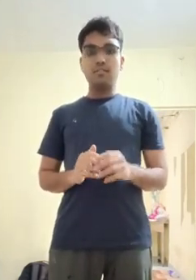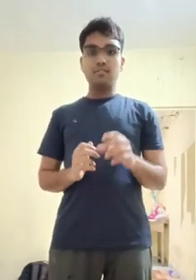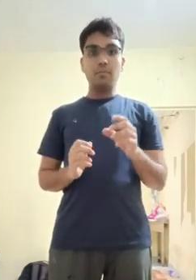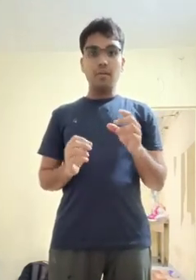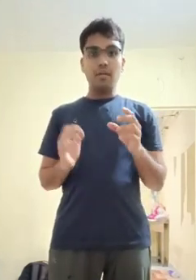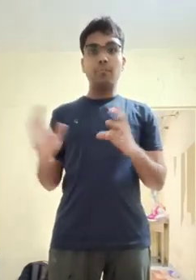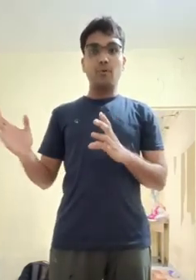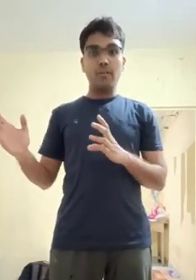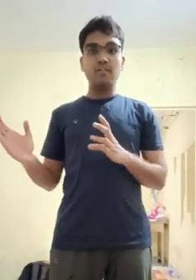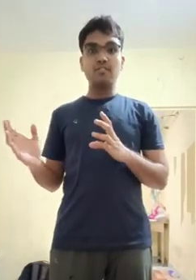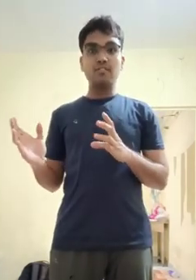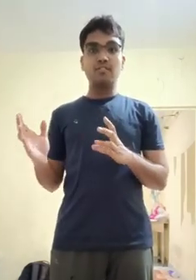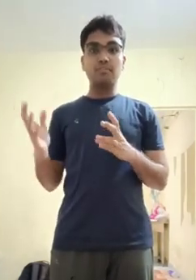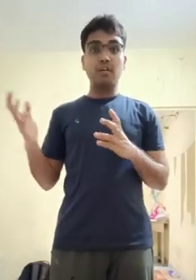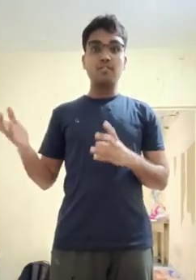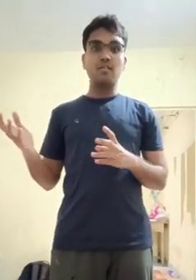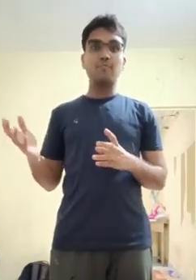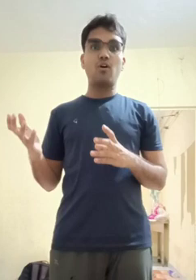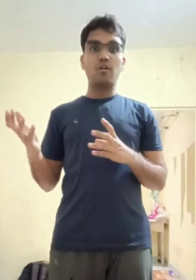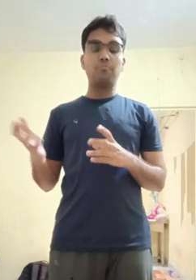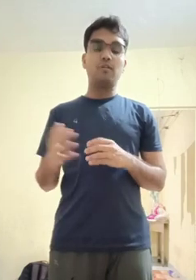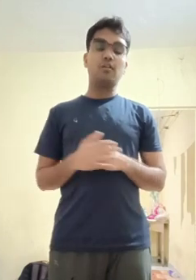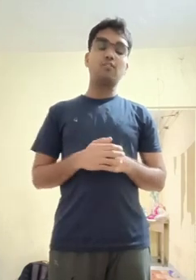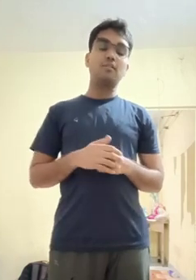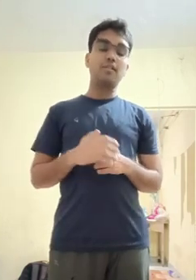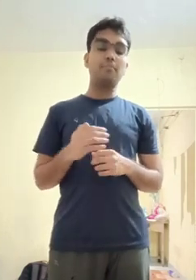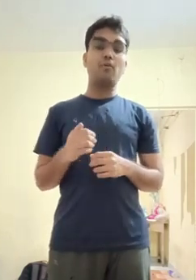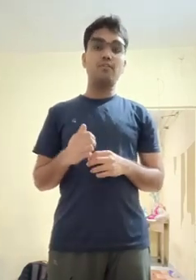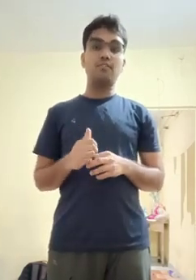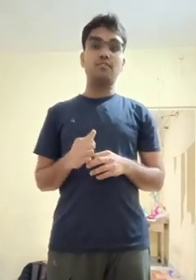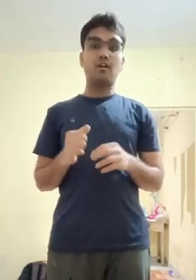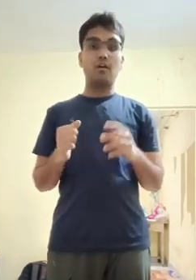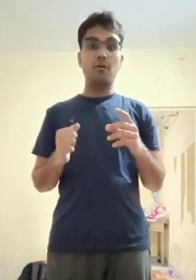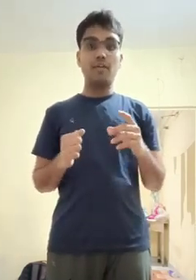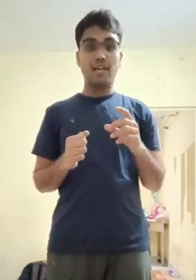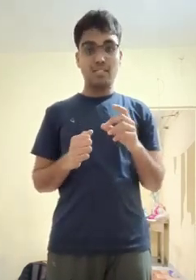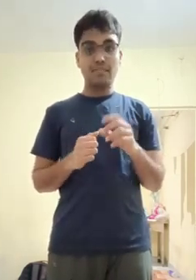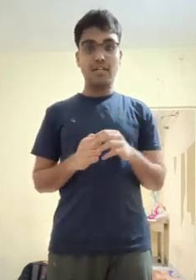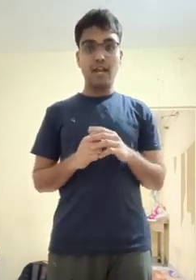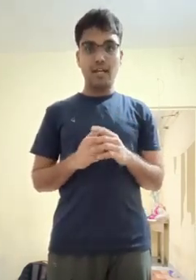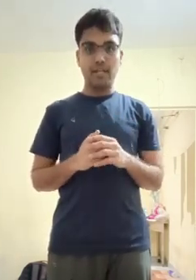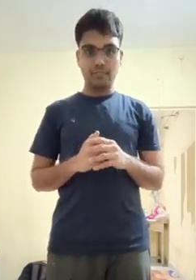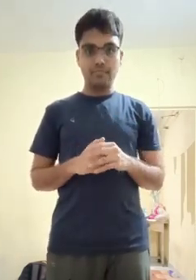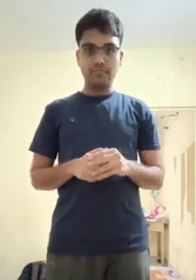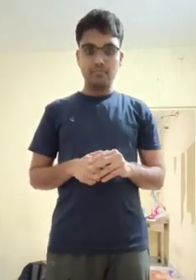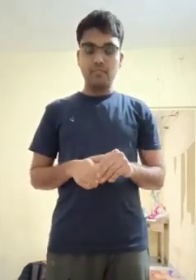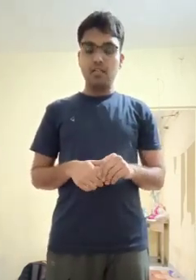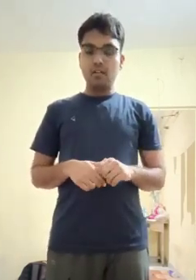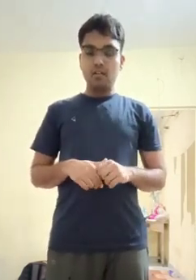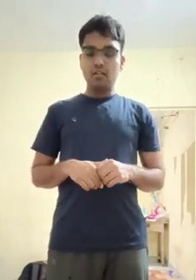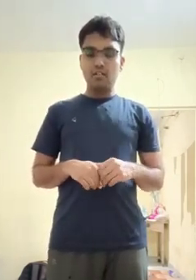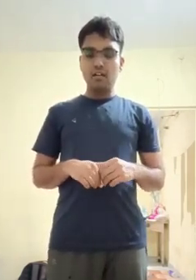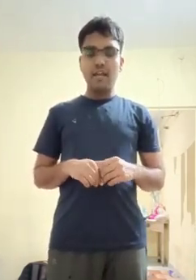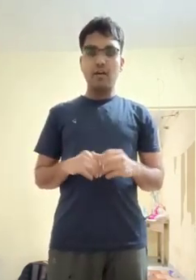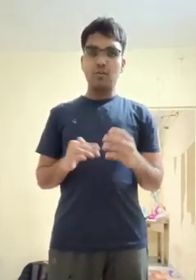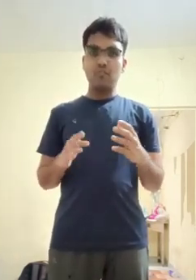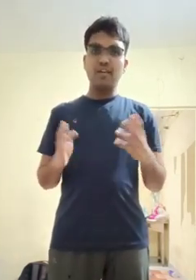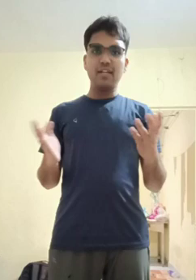some important concepts or concepts and points about exception handling. Uh, we